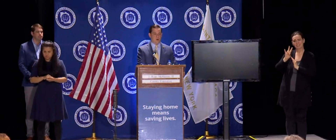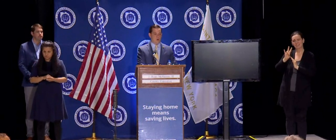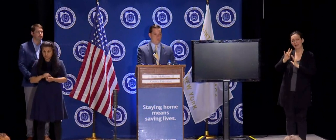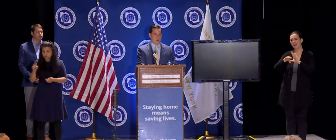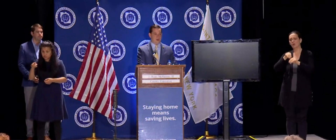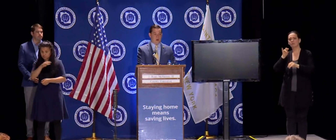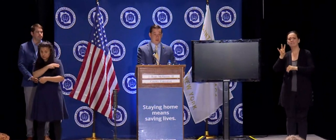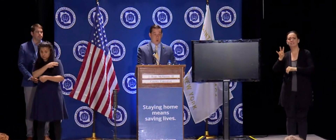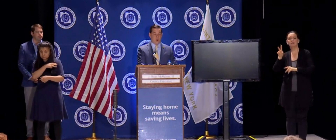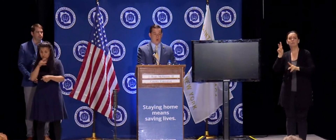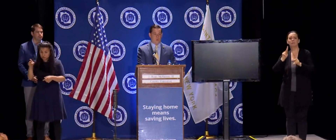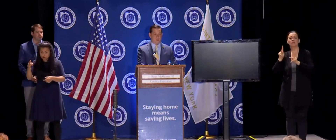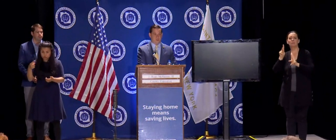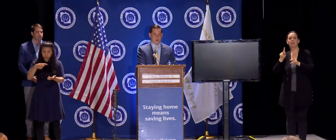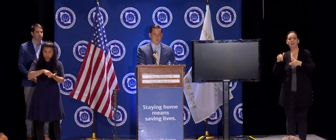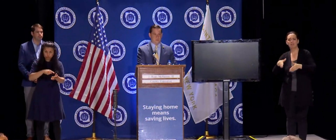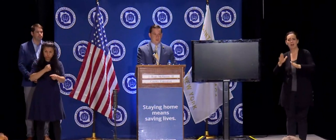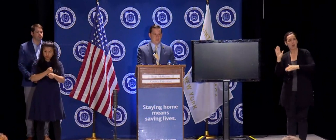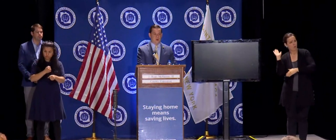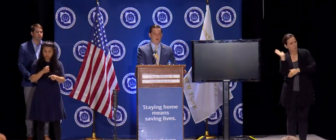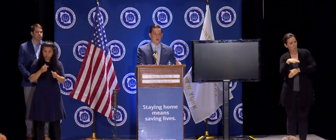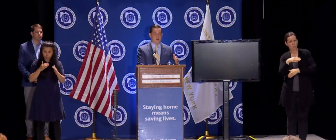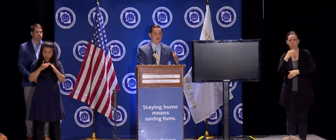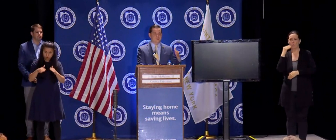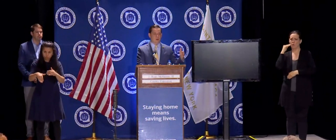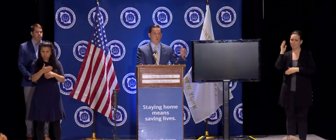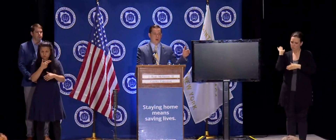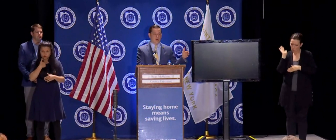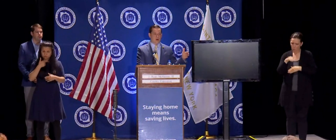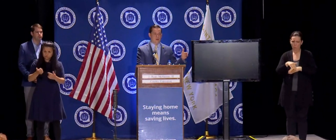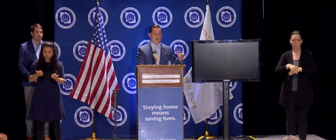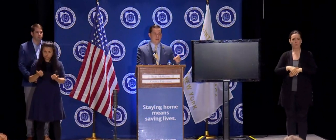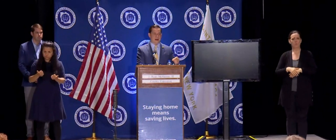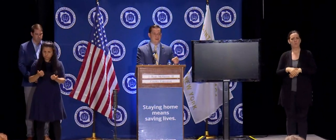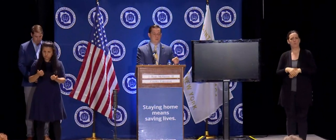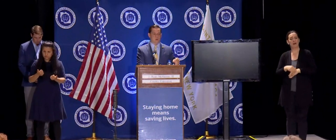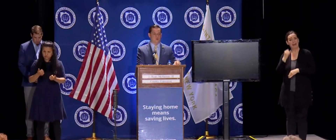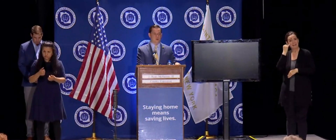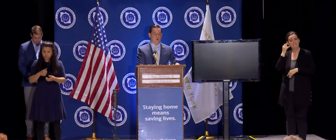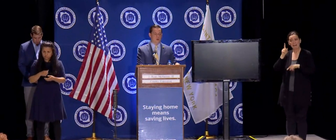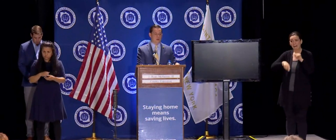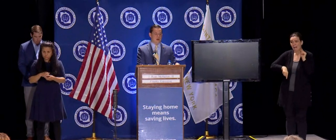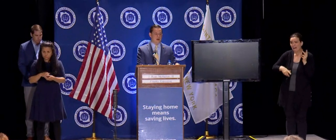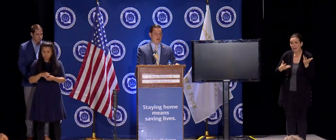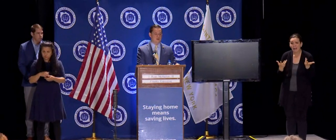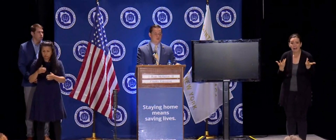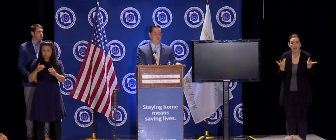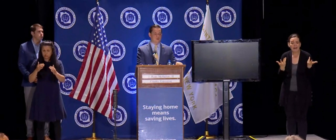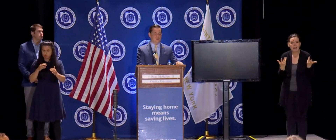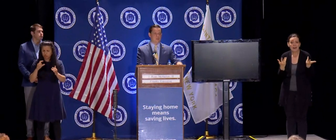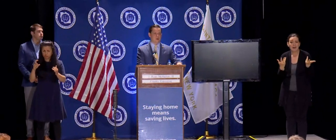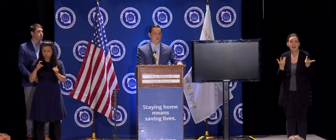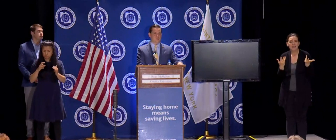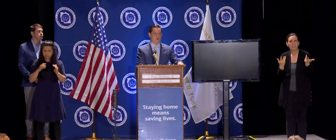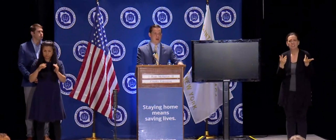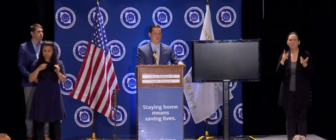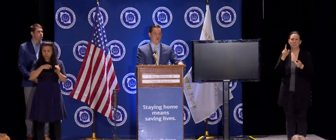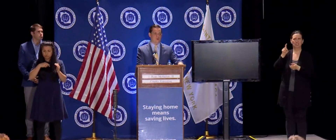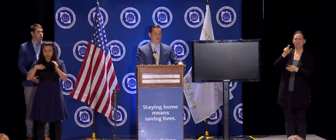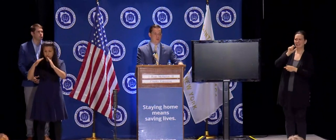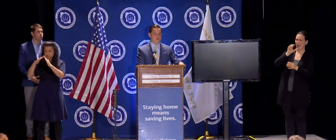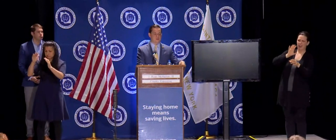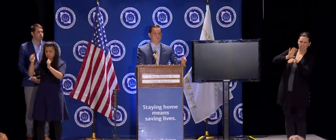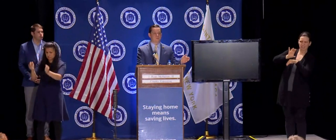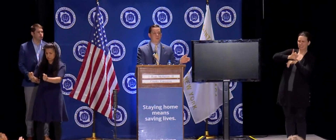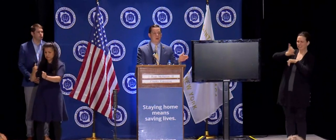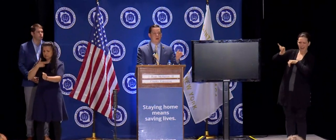ready to go home, A, they want to go home. They should probably be able to go somewhere other than the hospital. So if their buildings don't have